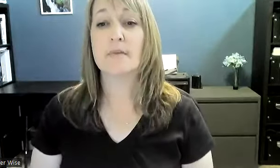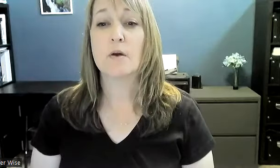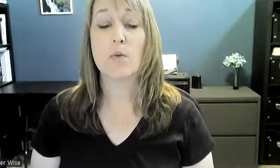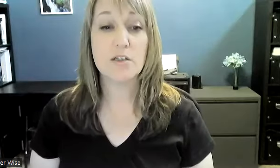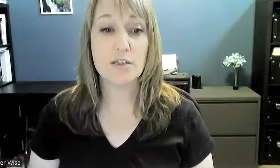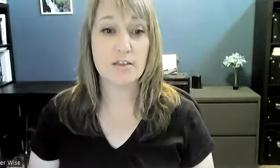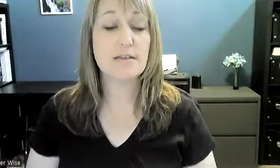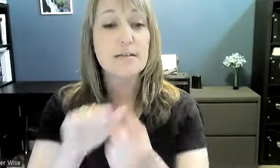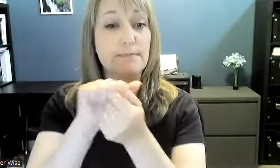wash dishes,